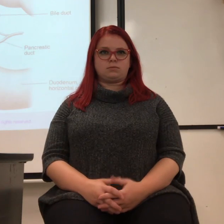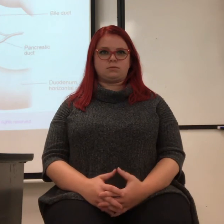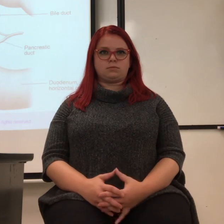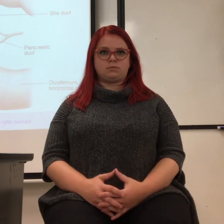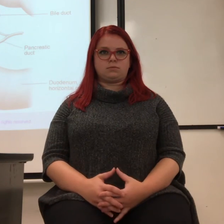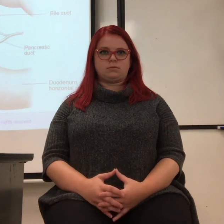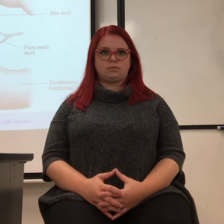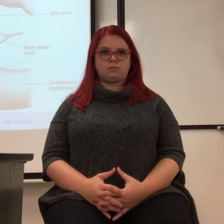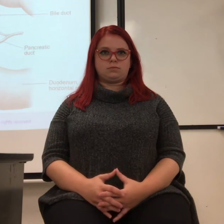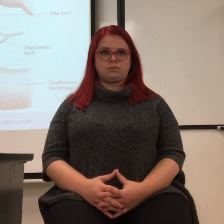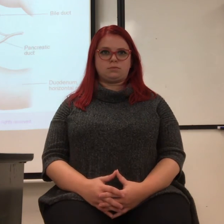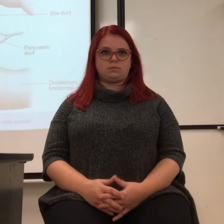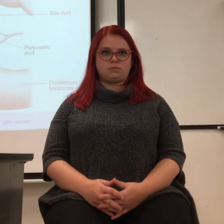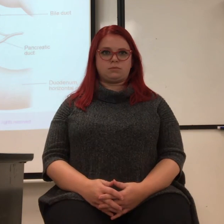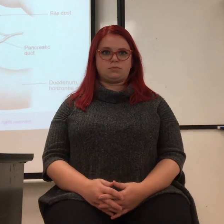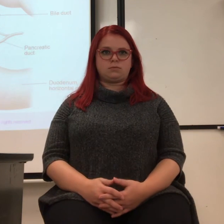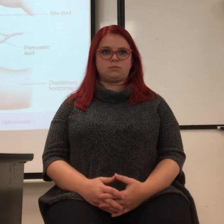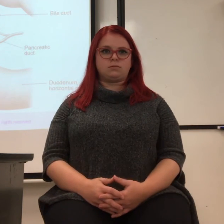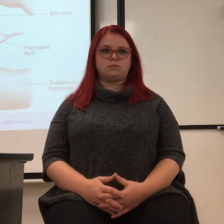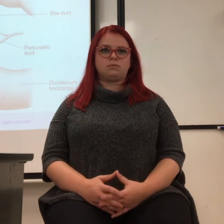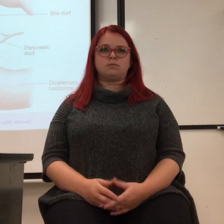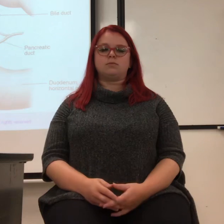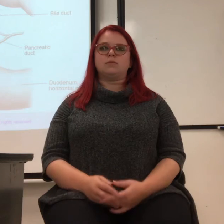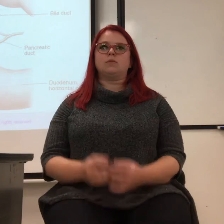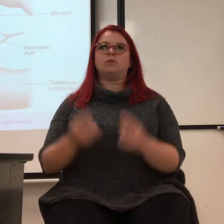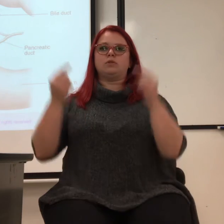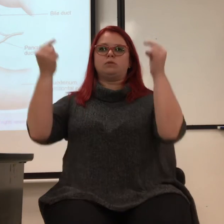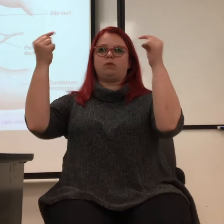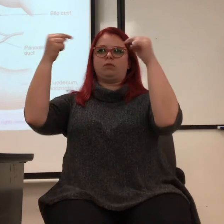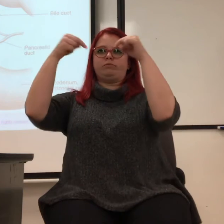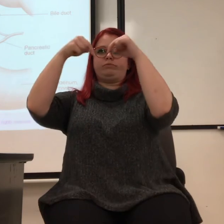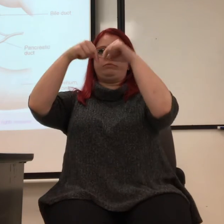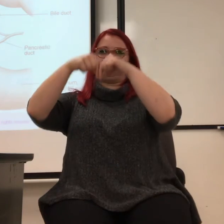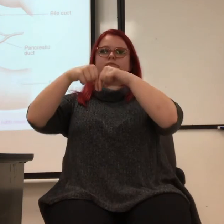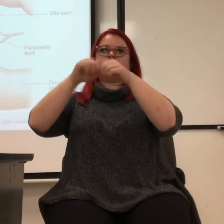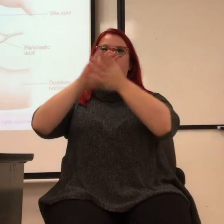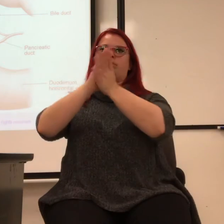So right and left hepatic ducts. They merge to form common hepatic duct.